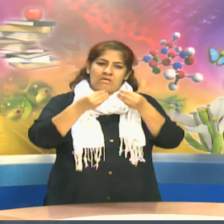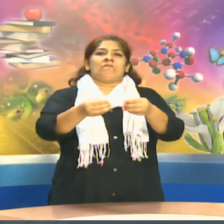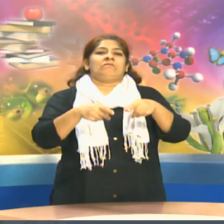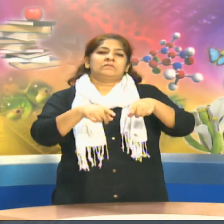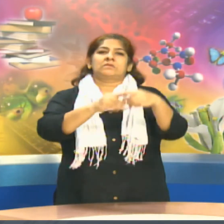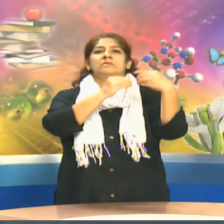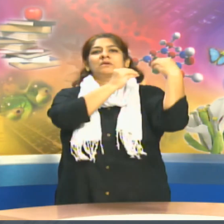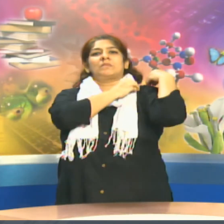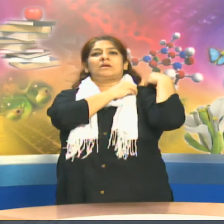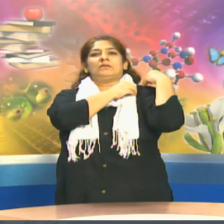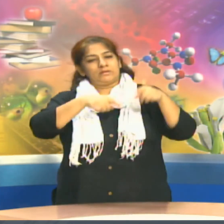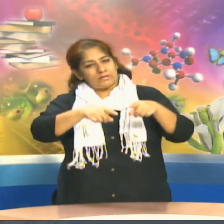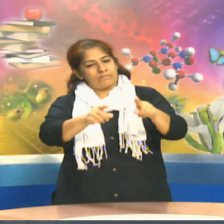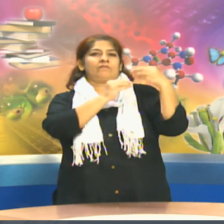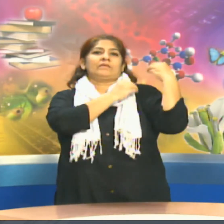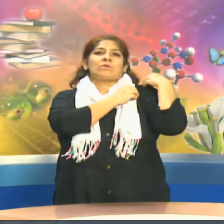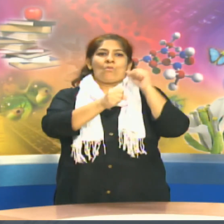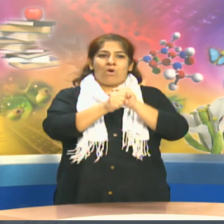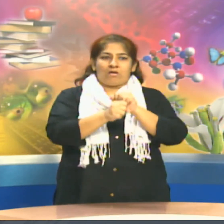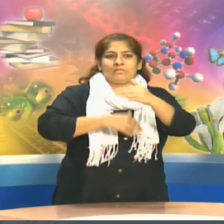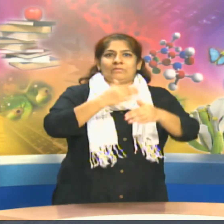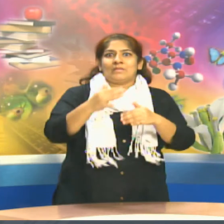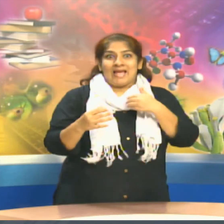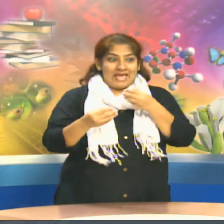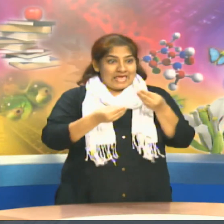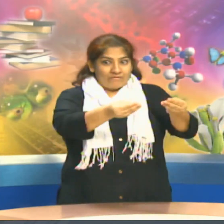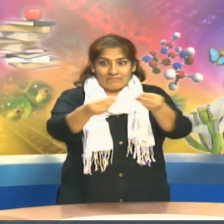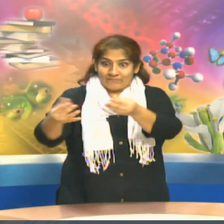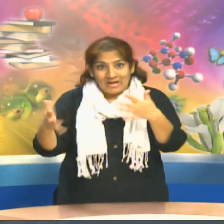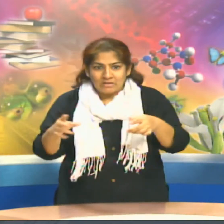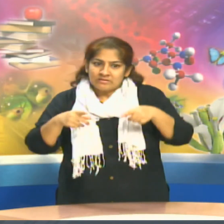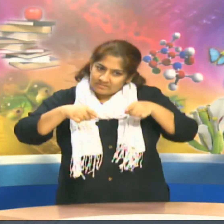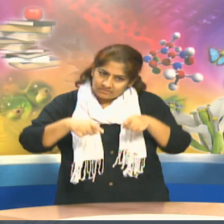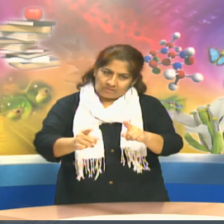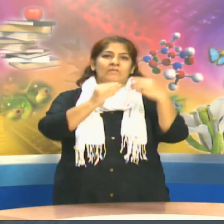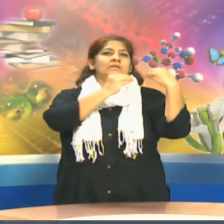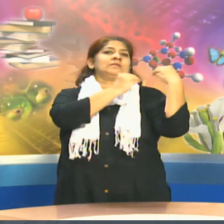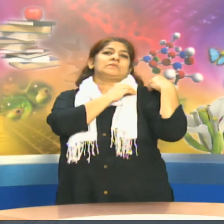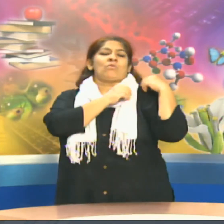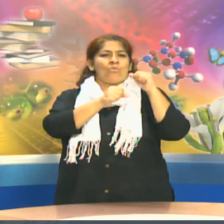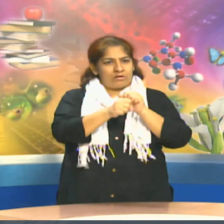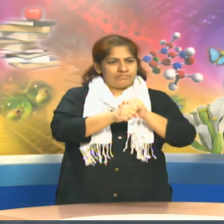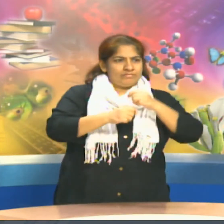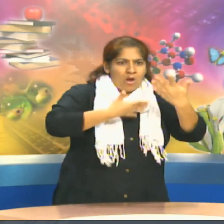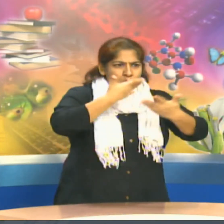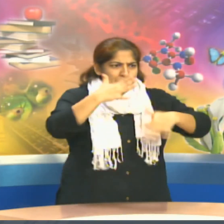Next step is giving responsibilities to the other,